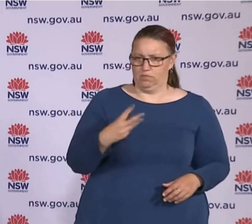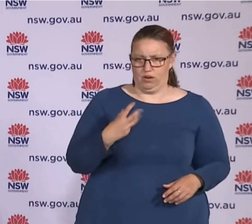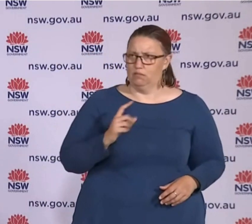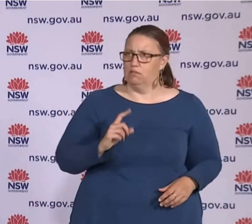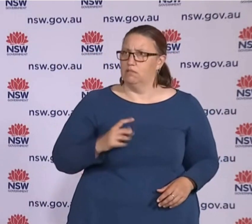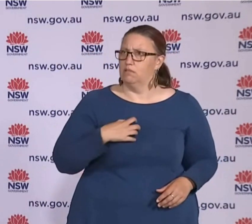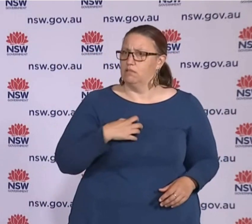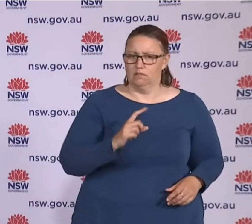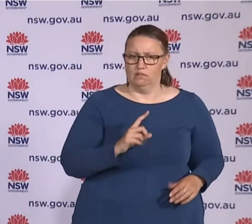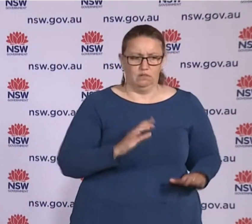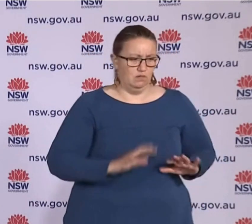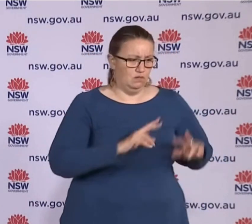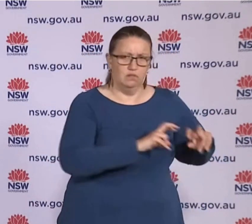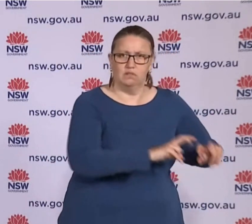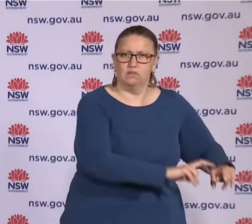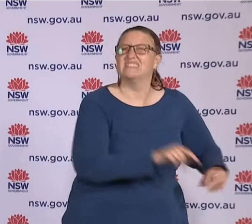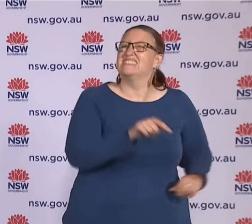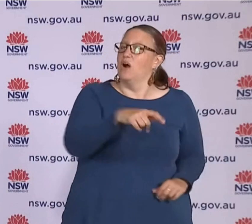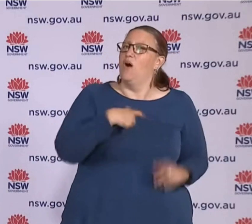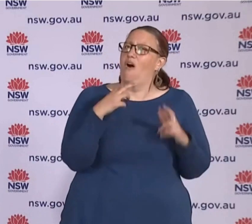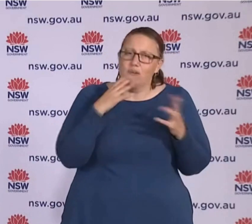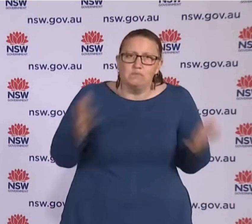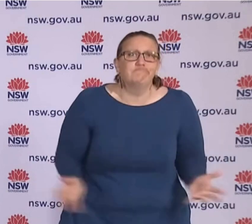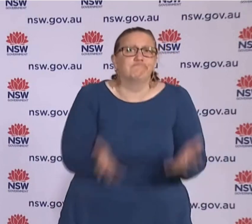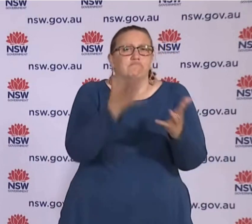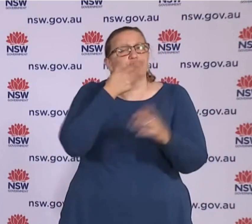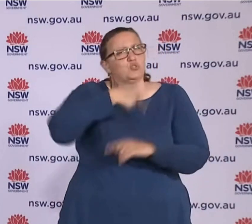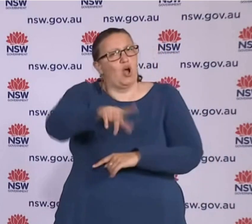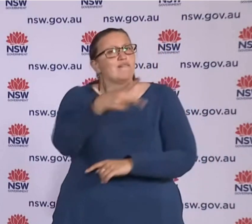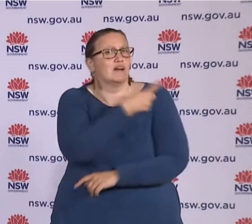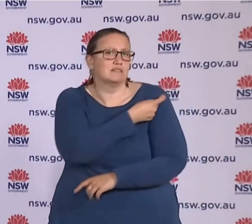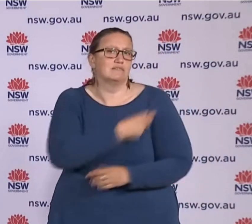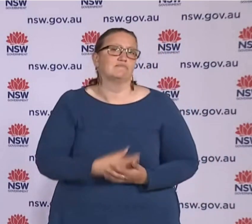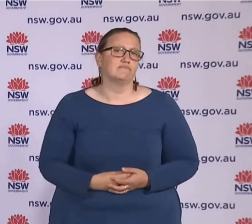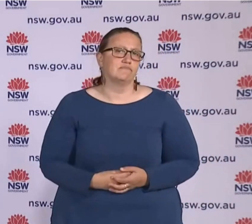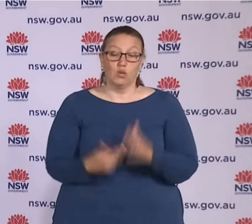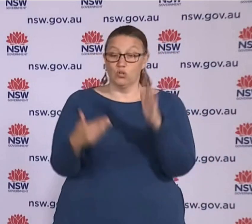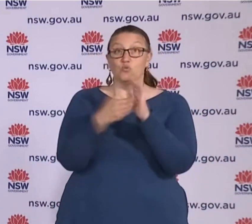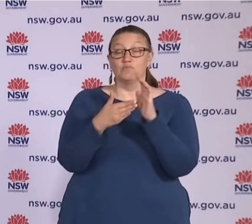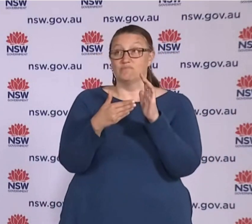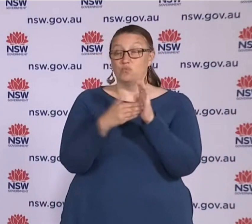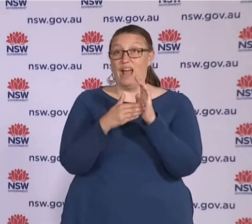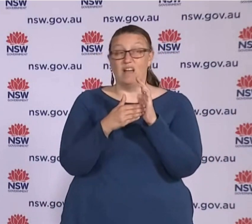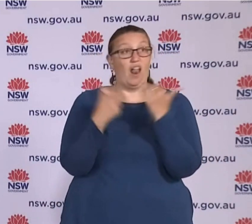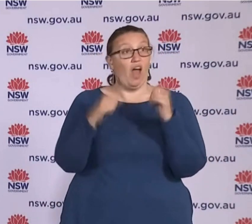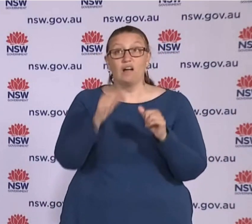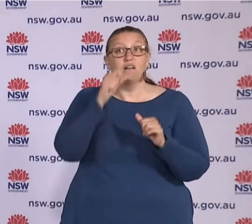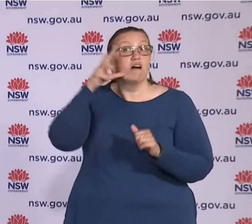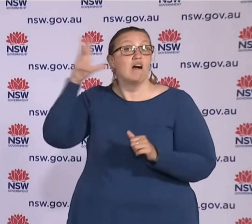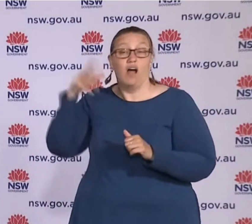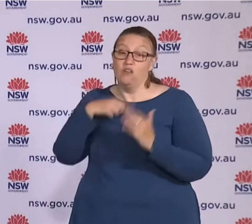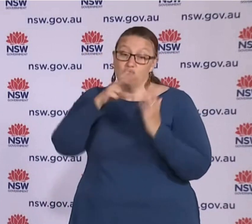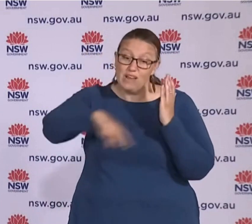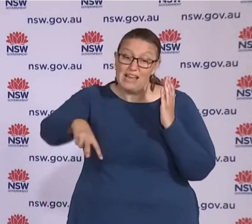out the deaths every day. I read out the ICUs across, and I think, you know, it's going to take a process, but I really want to talk to